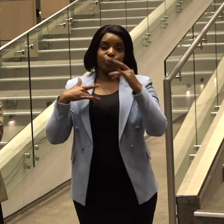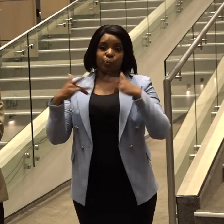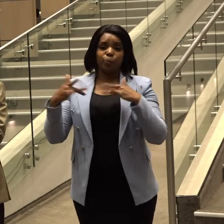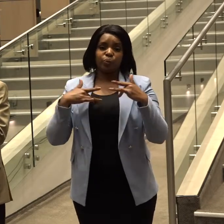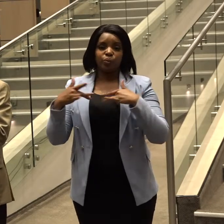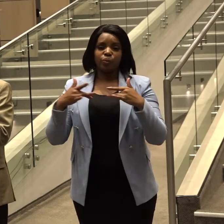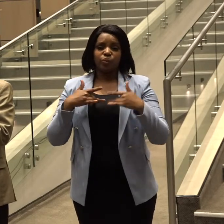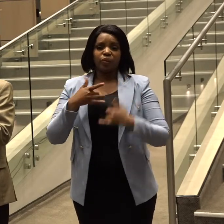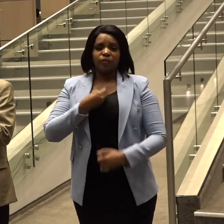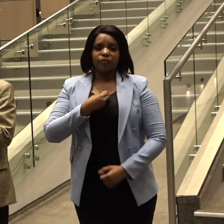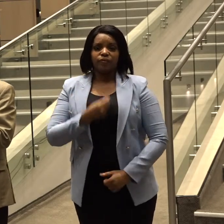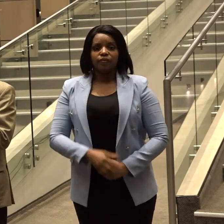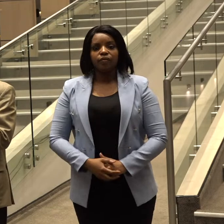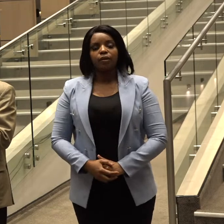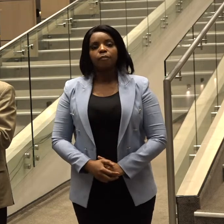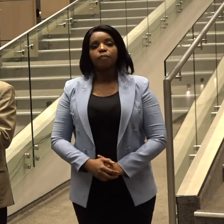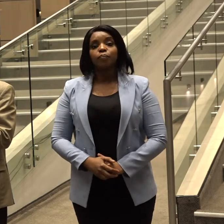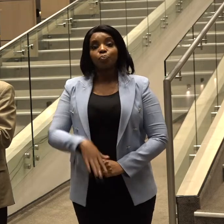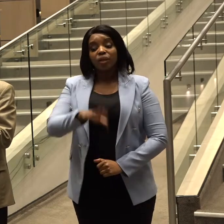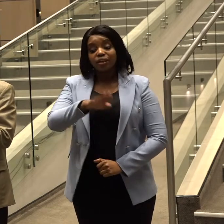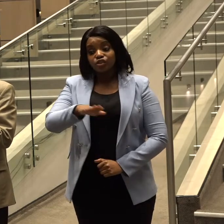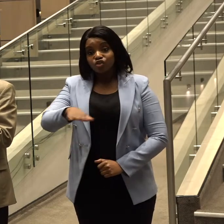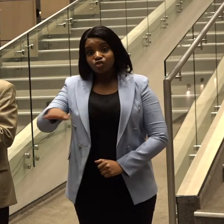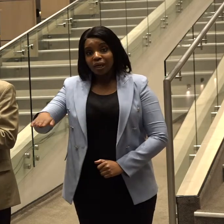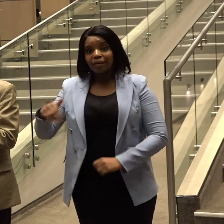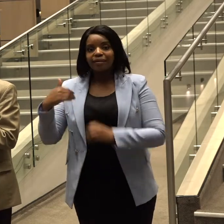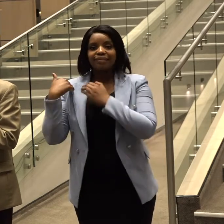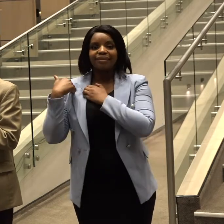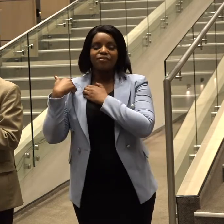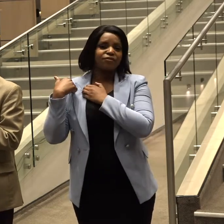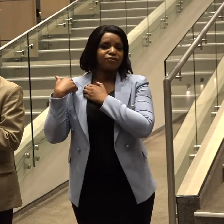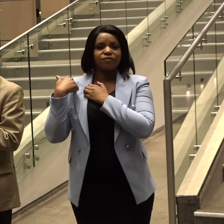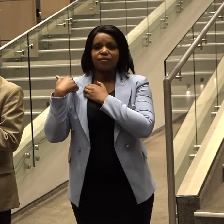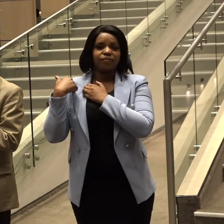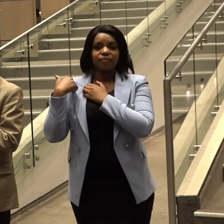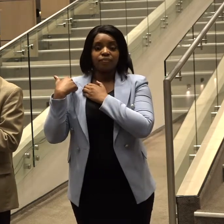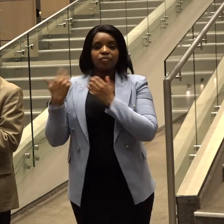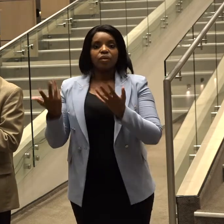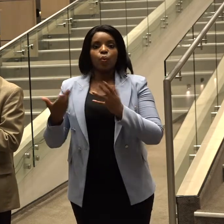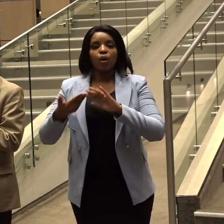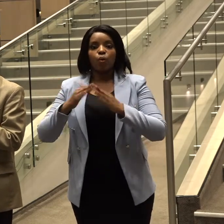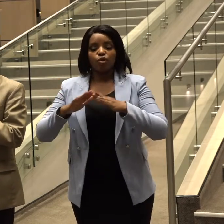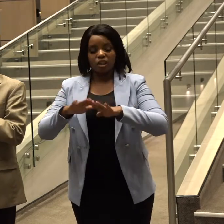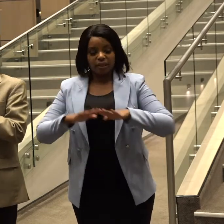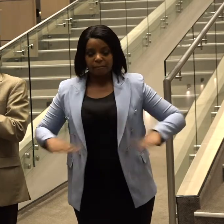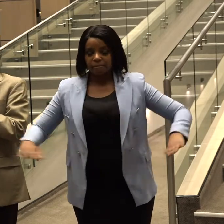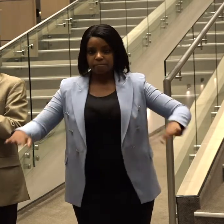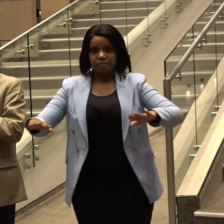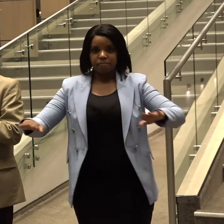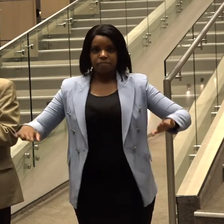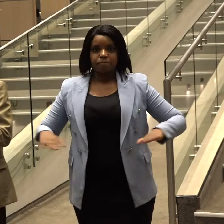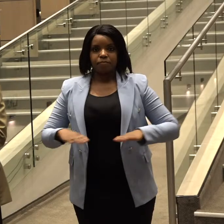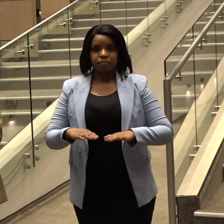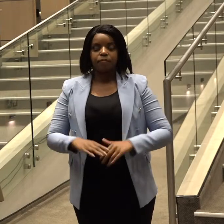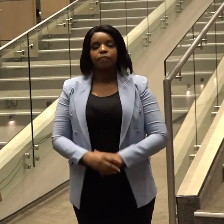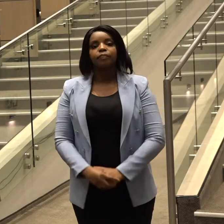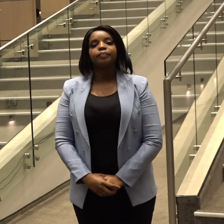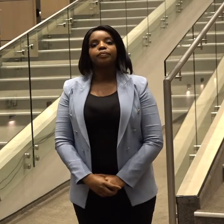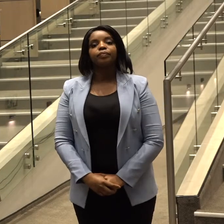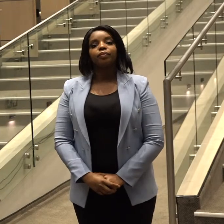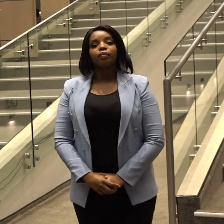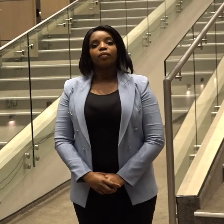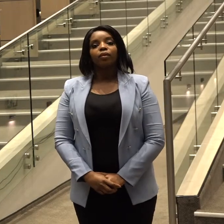our children are not safe in the community the bill